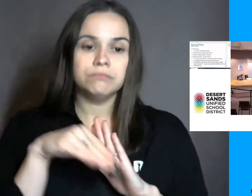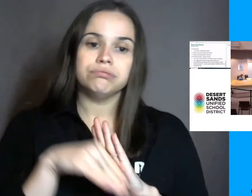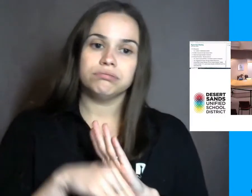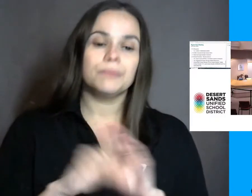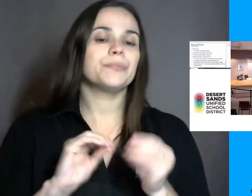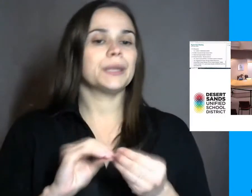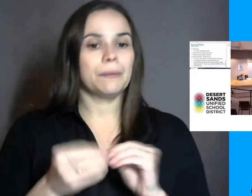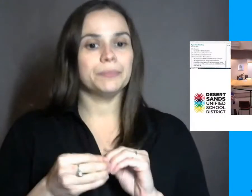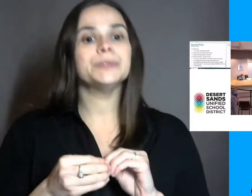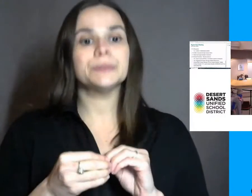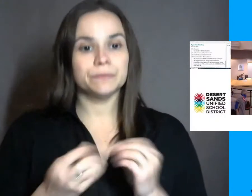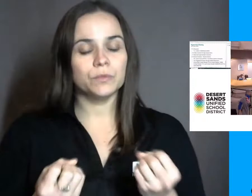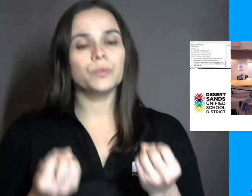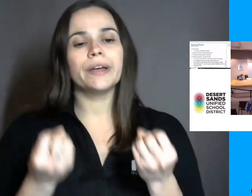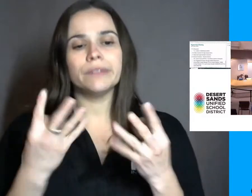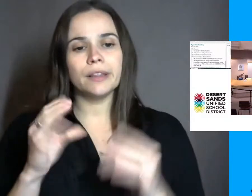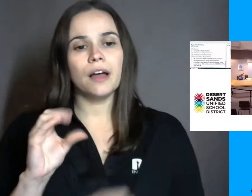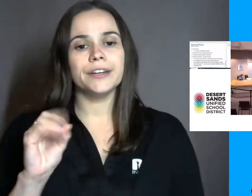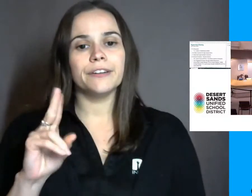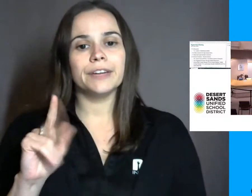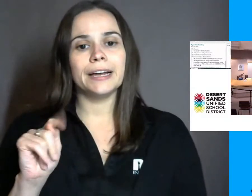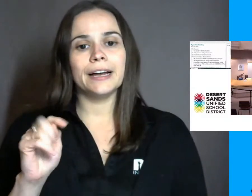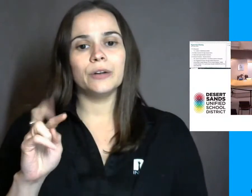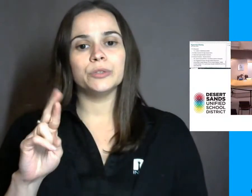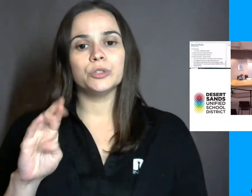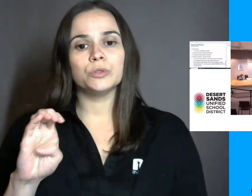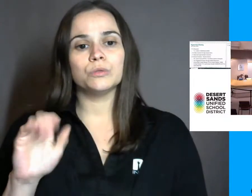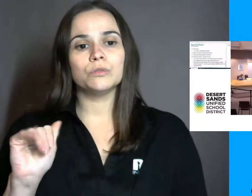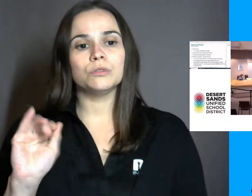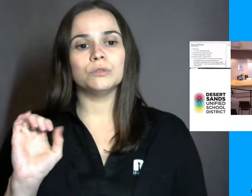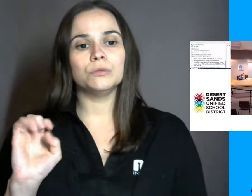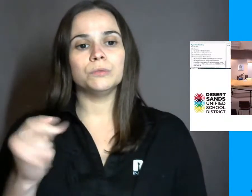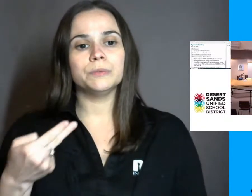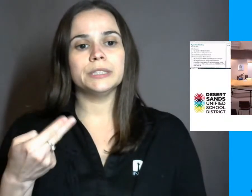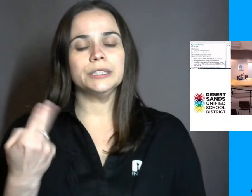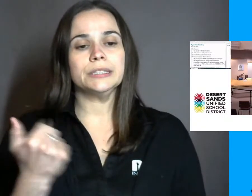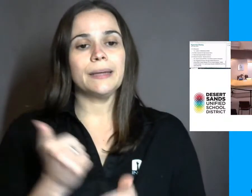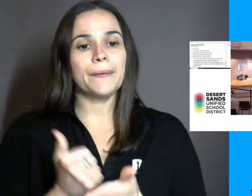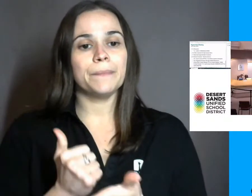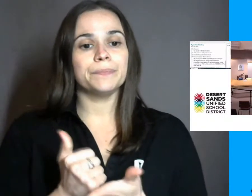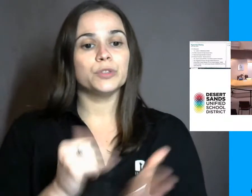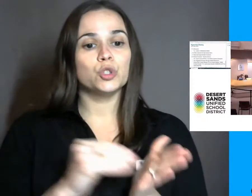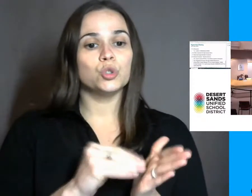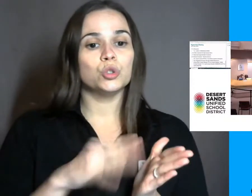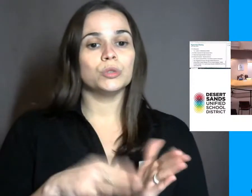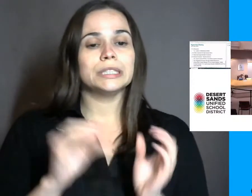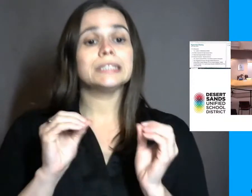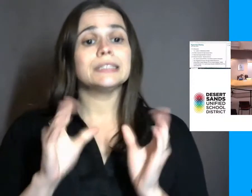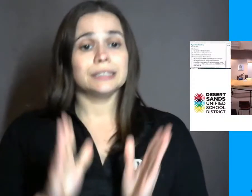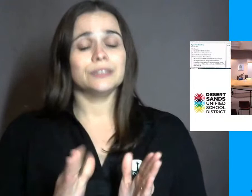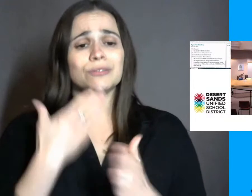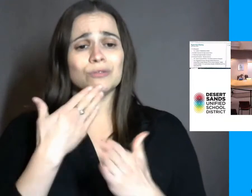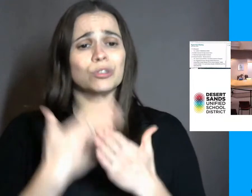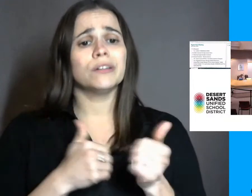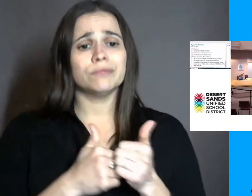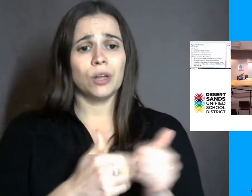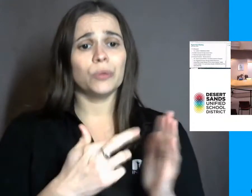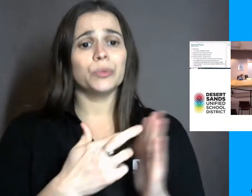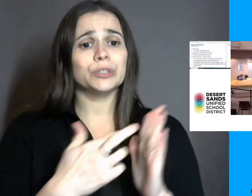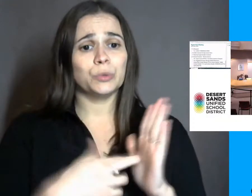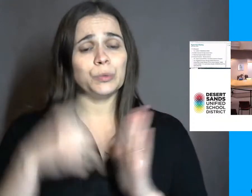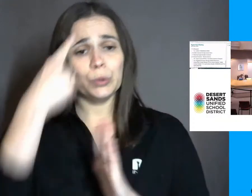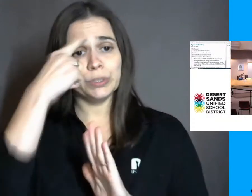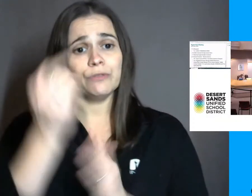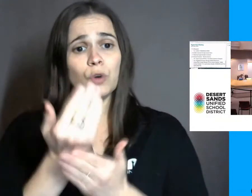to help with that, and that the students and teachers are complying, doing the hand washing. And I just believe that hopefully